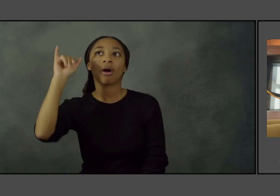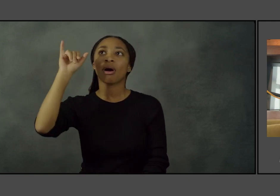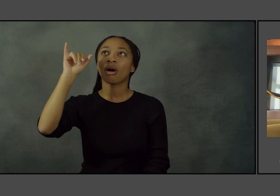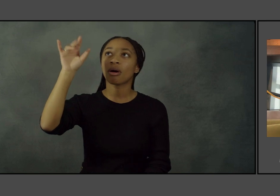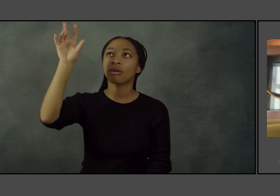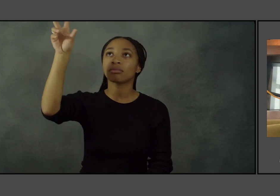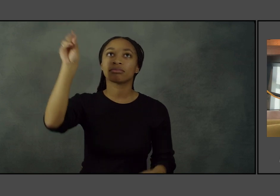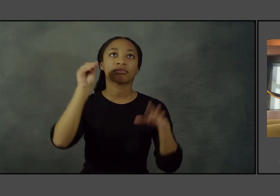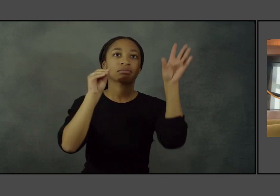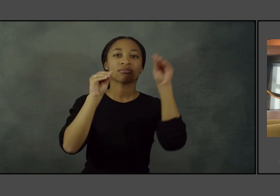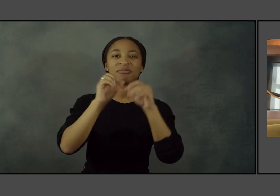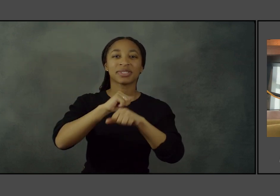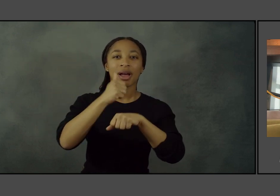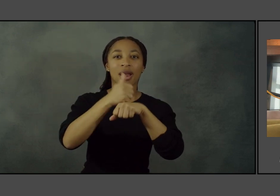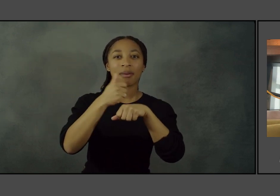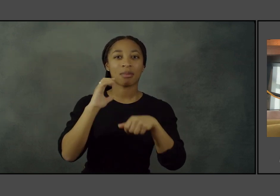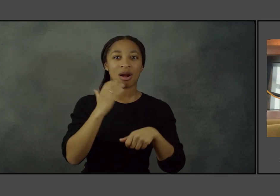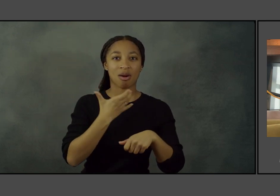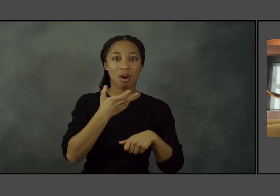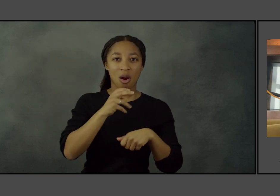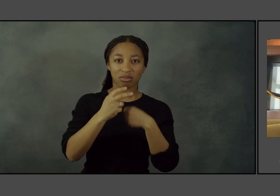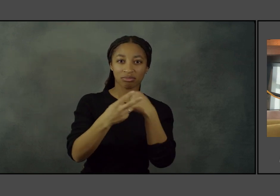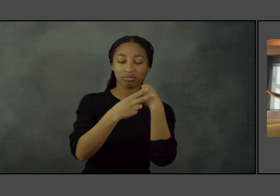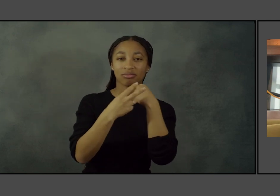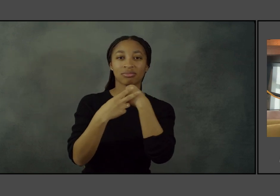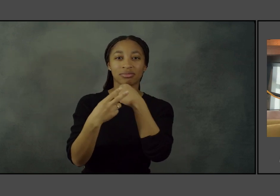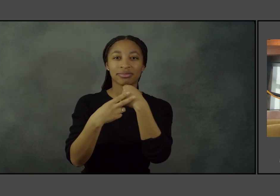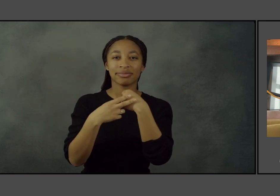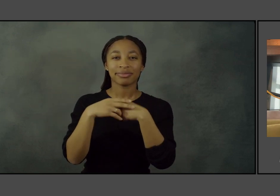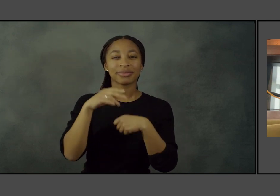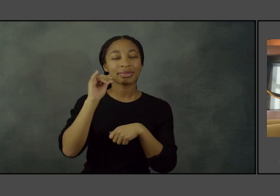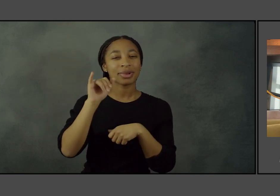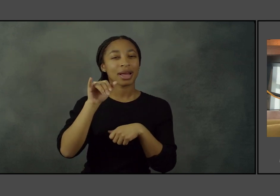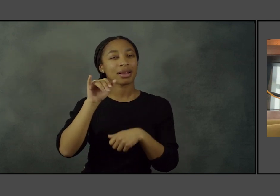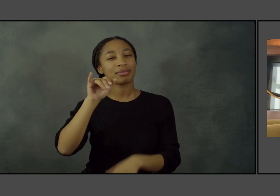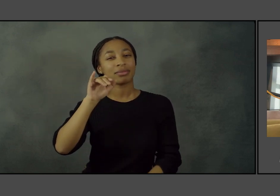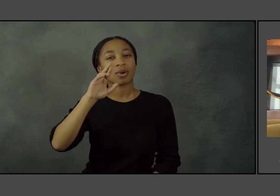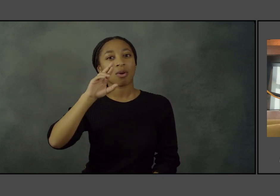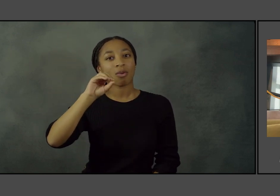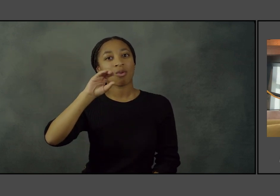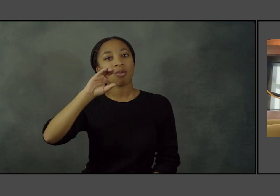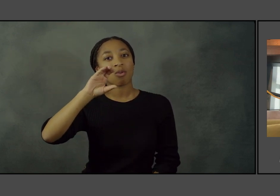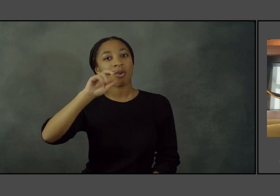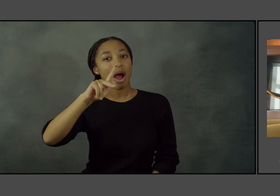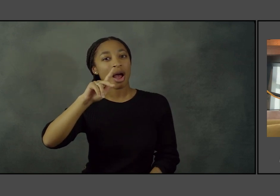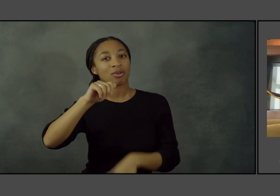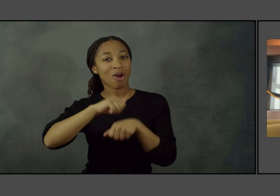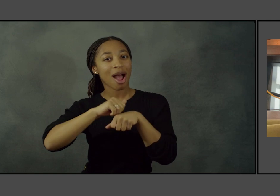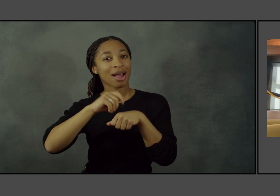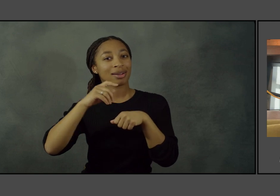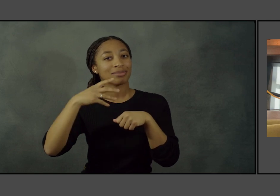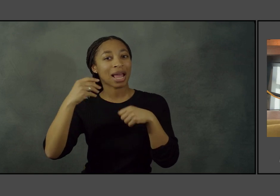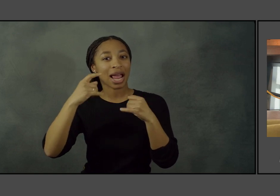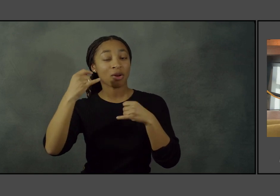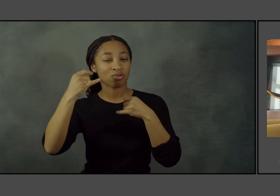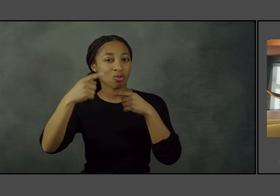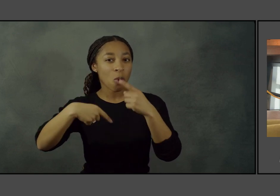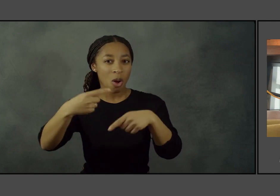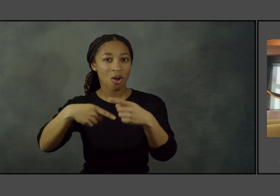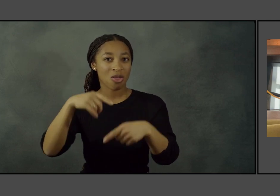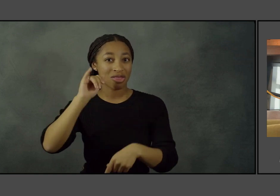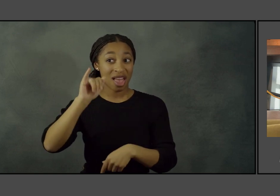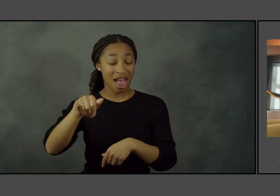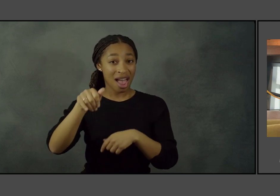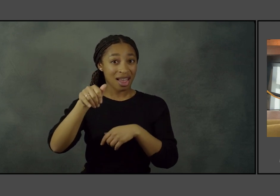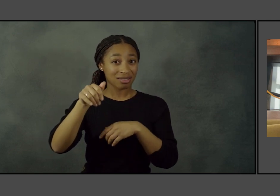it's supposed to be about rock and roll, but we know that the origins of rock and roll is Black and brown music, of the Americas. mhm, And it